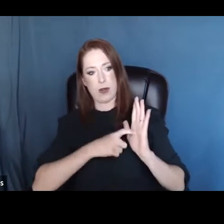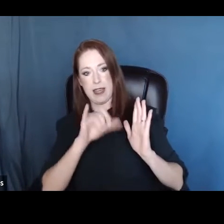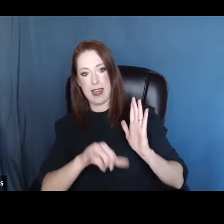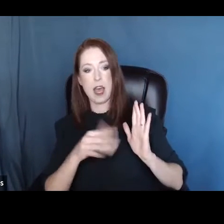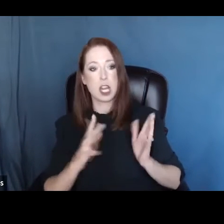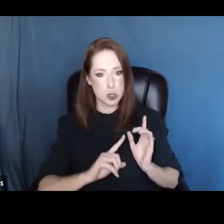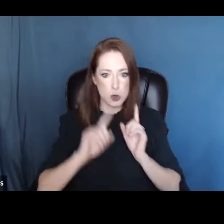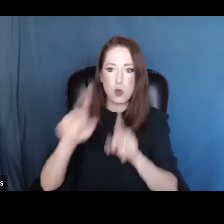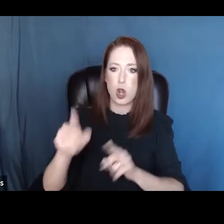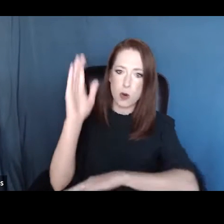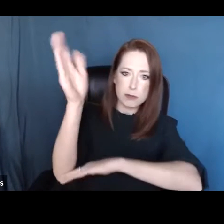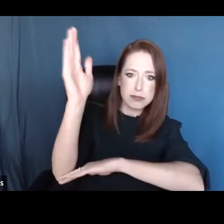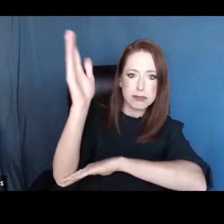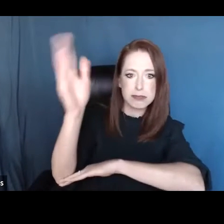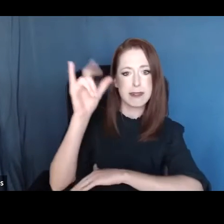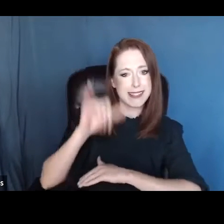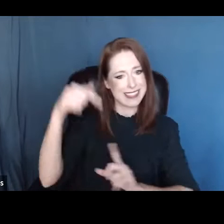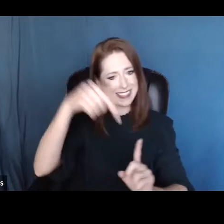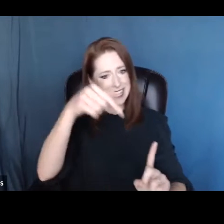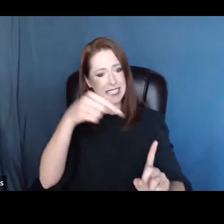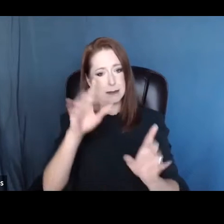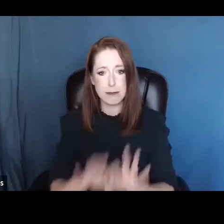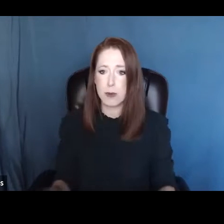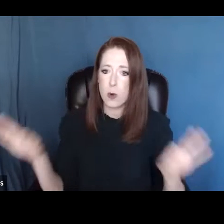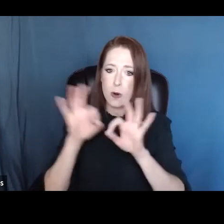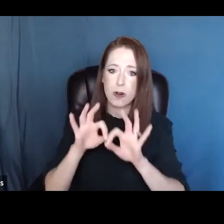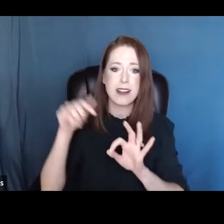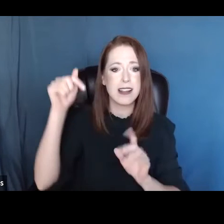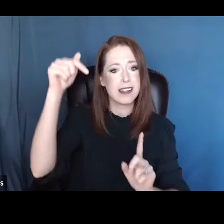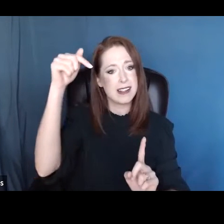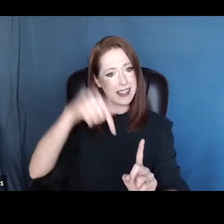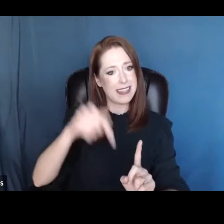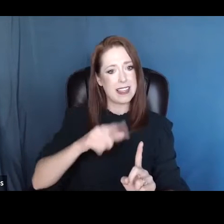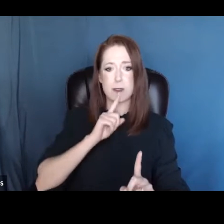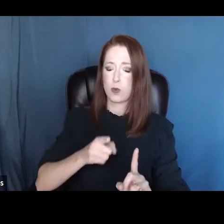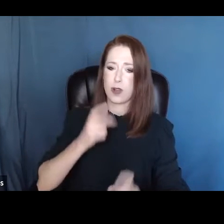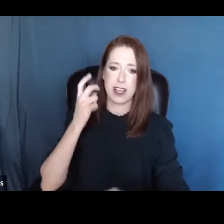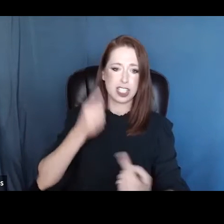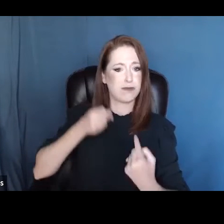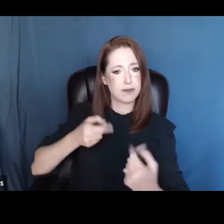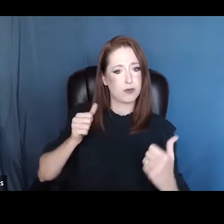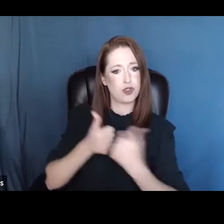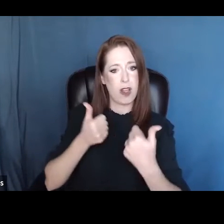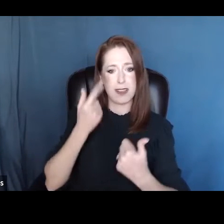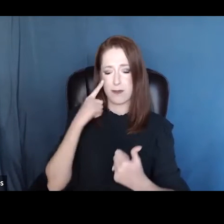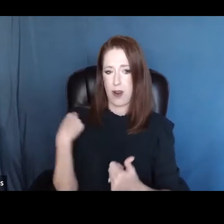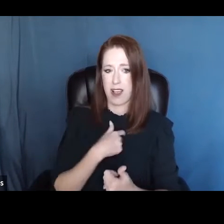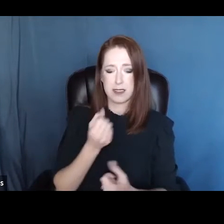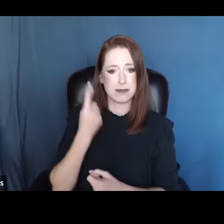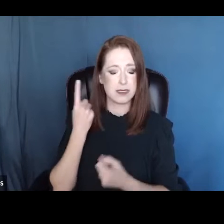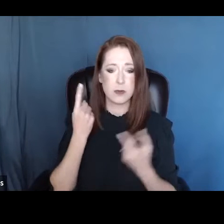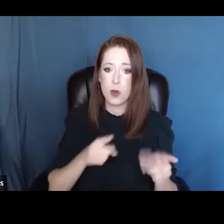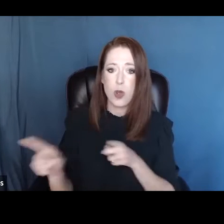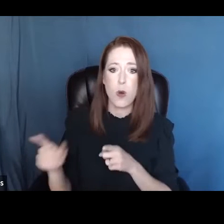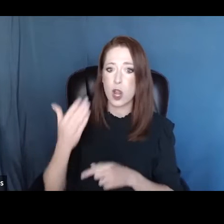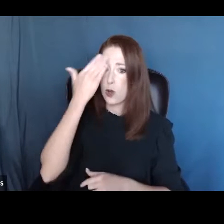say, hey, this matters. This is how things have been really hard for us to understand what's going on and know